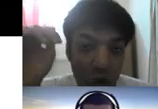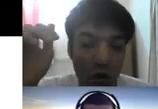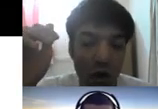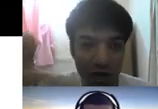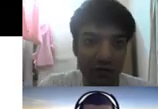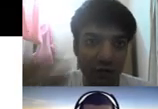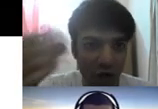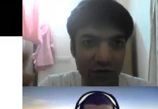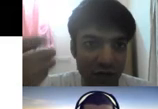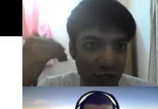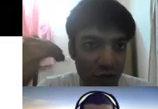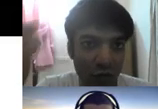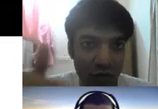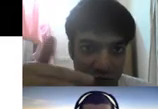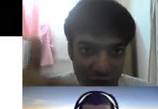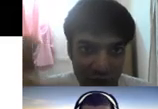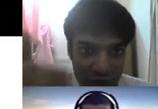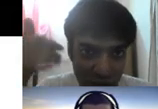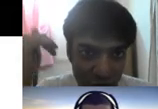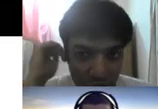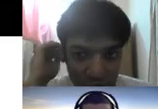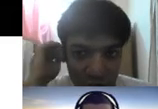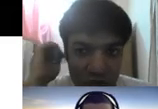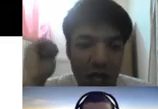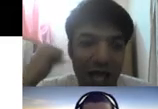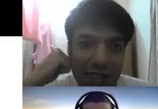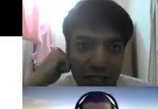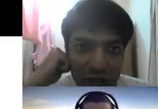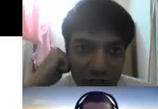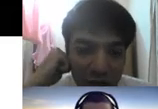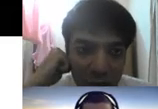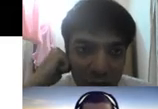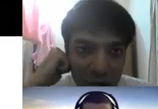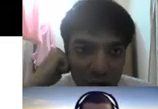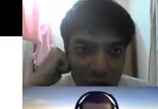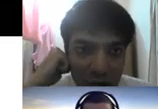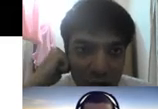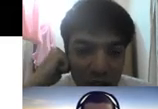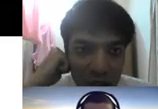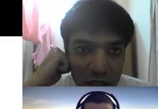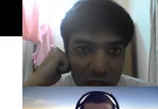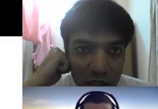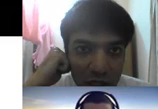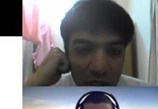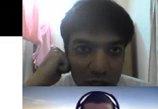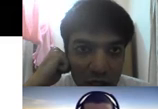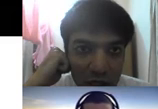recorded, or a conference, I don't know what was the frame per second for a conference. A single frame